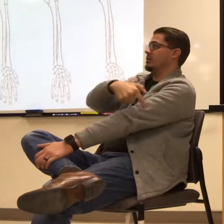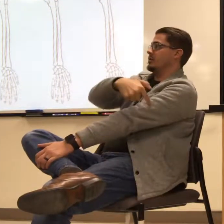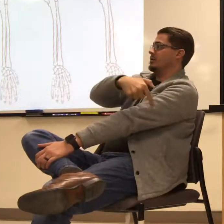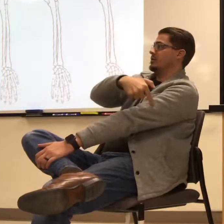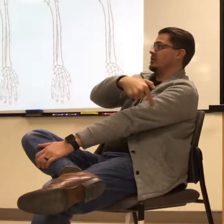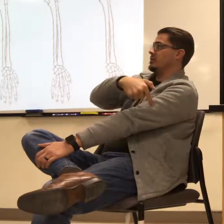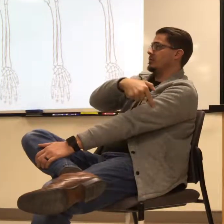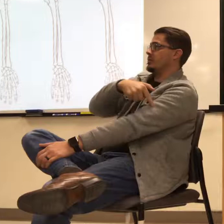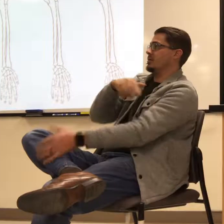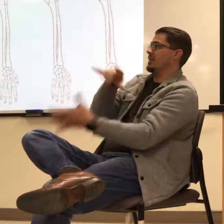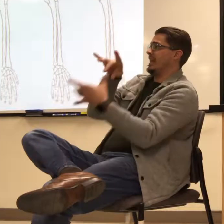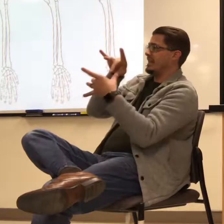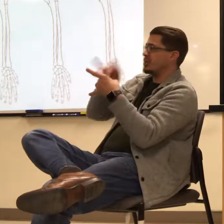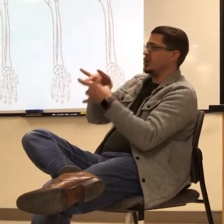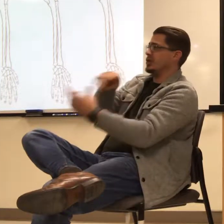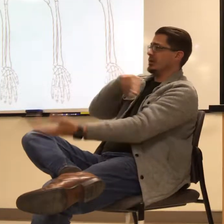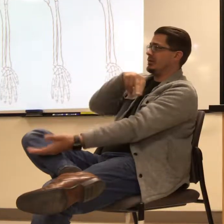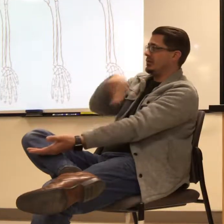This is the insertion.